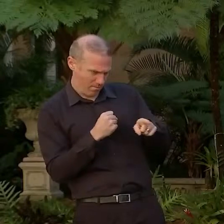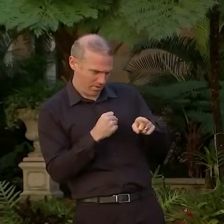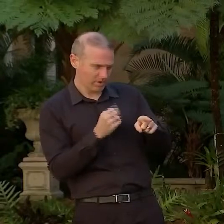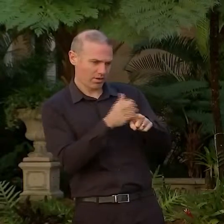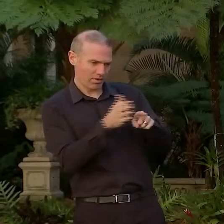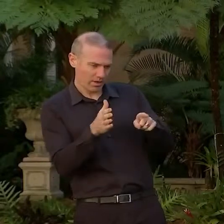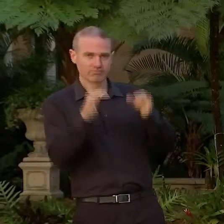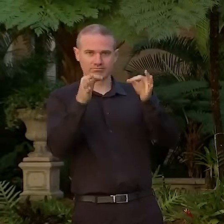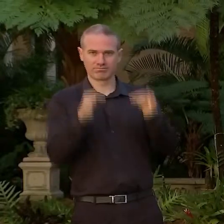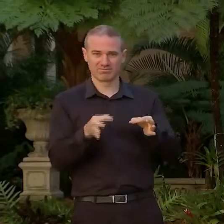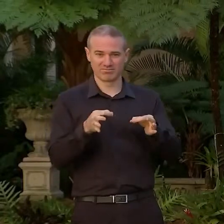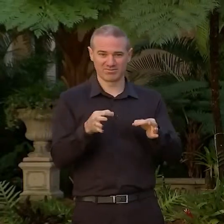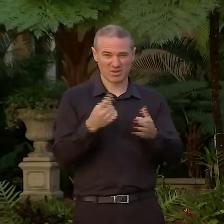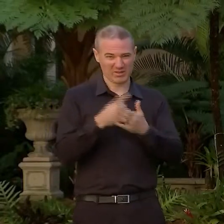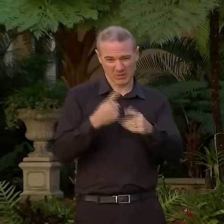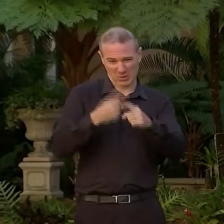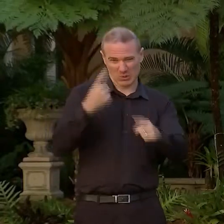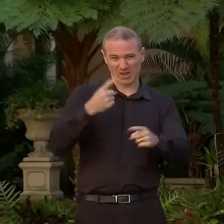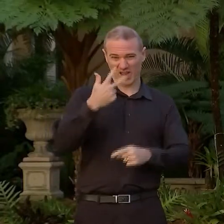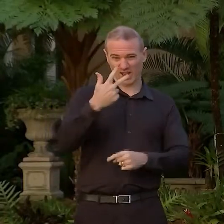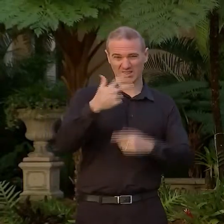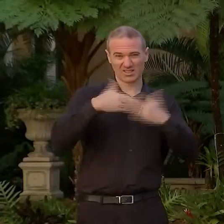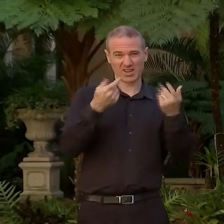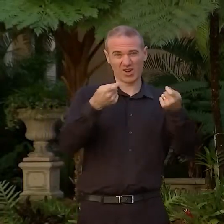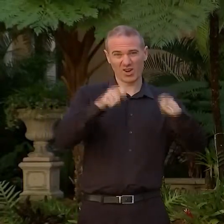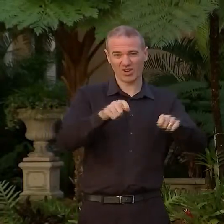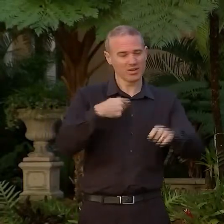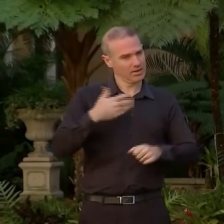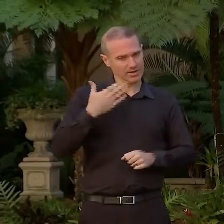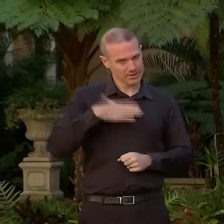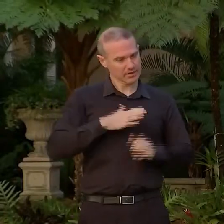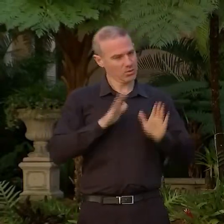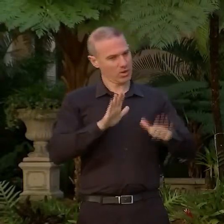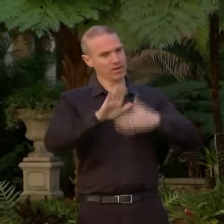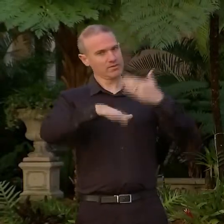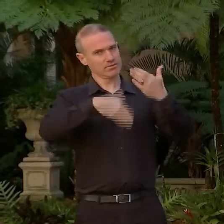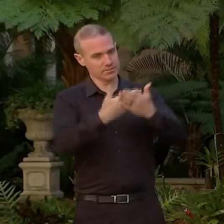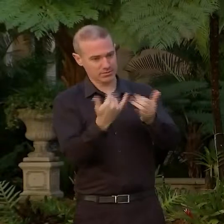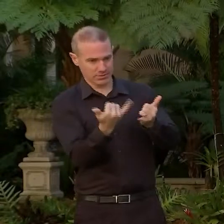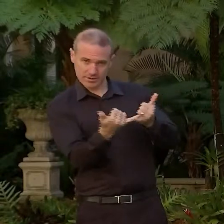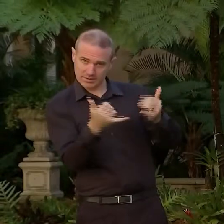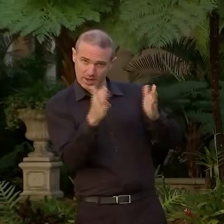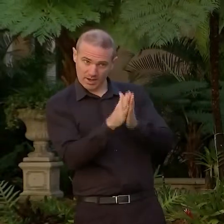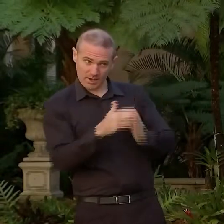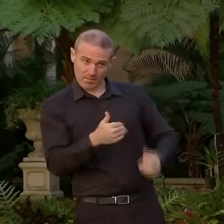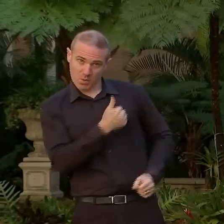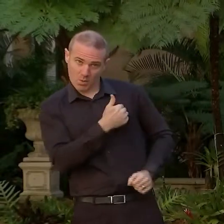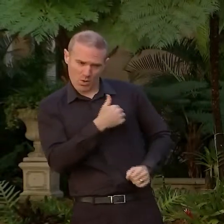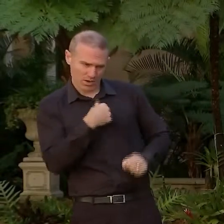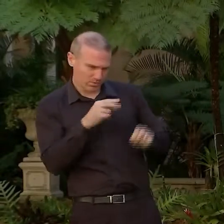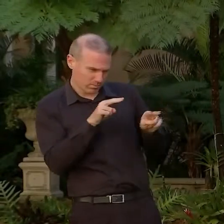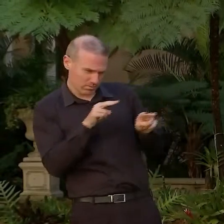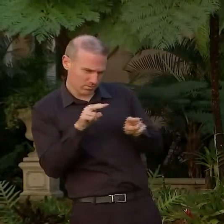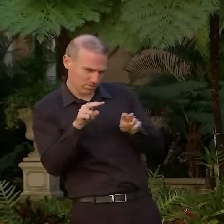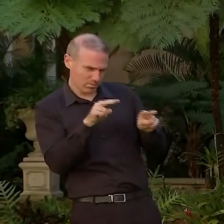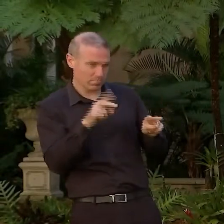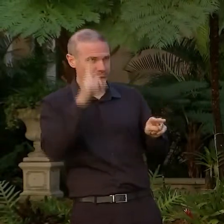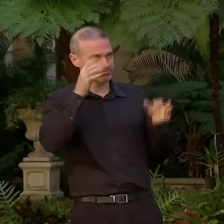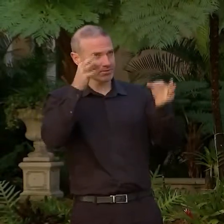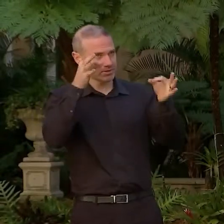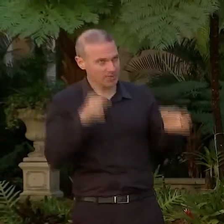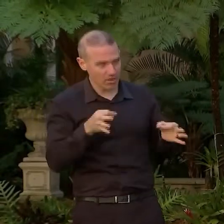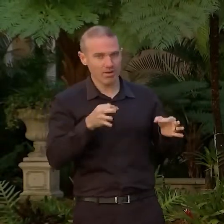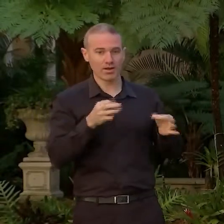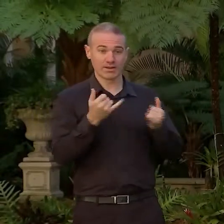the lockdown for 8 days. I'll need every single one of those days to be able to work through when and if we should lift that lockdown on